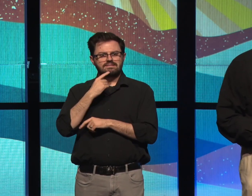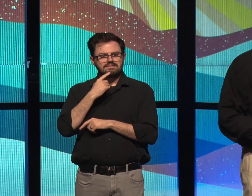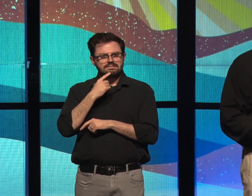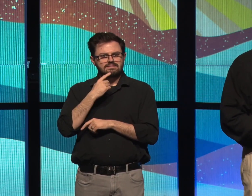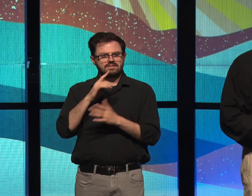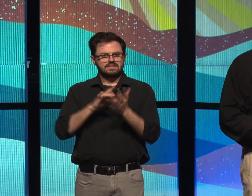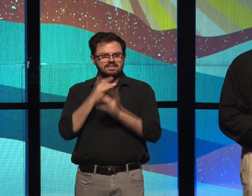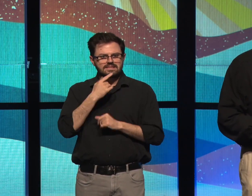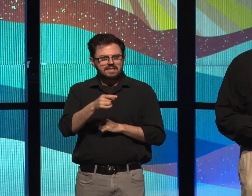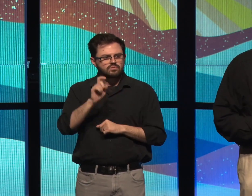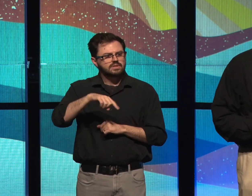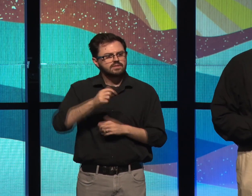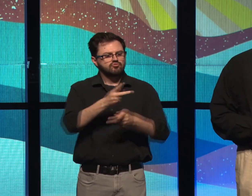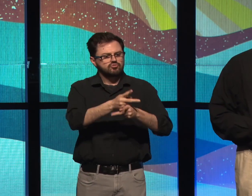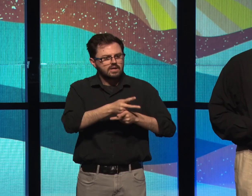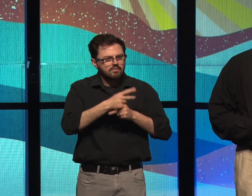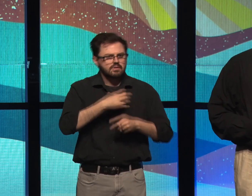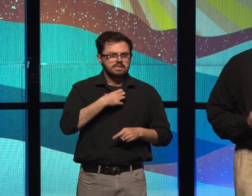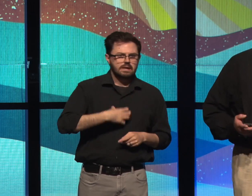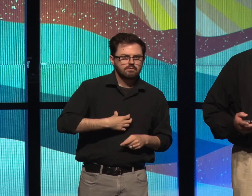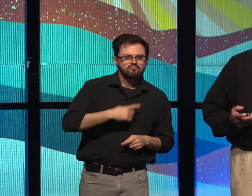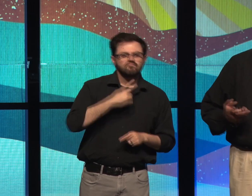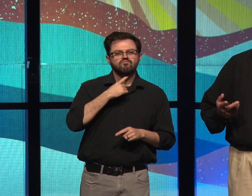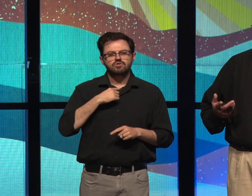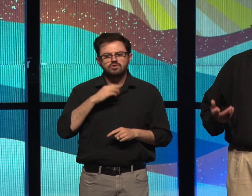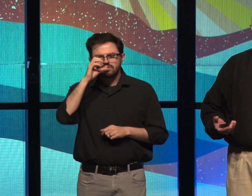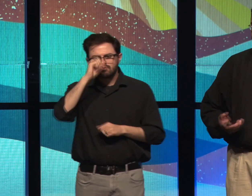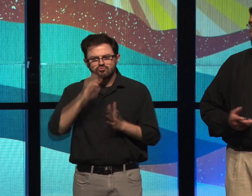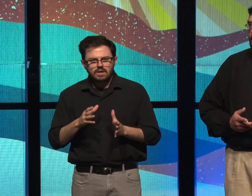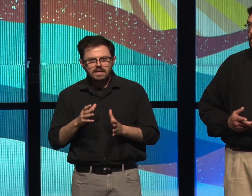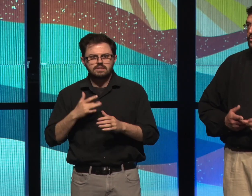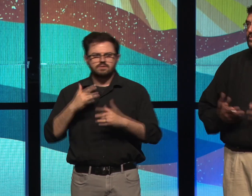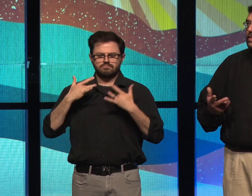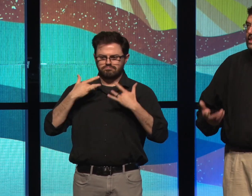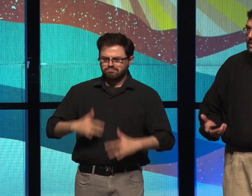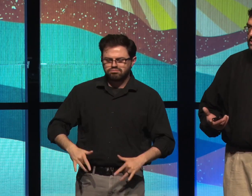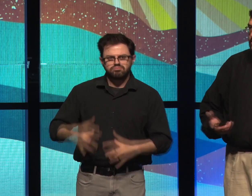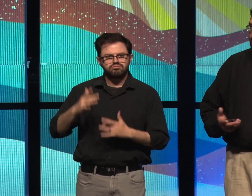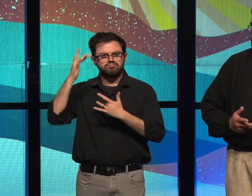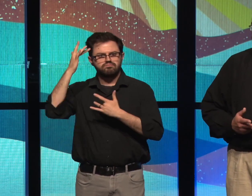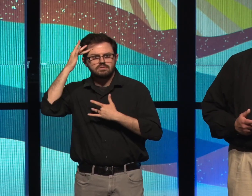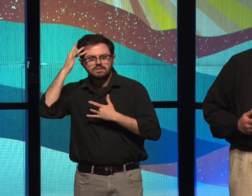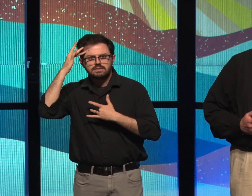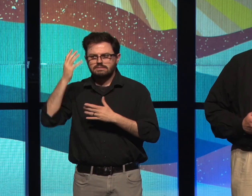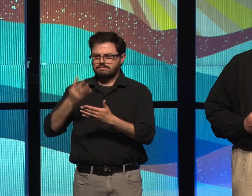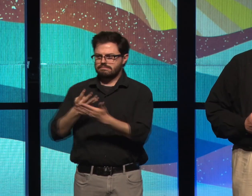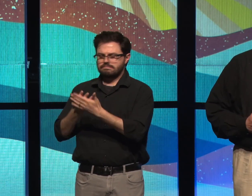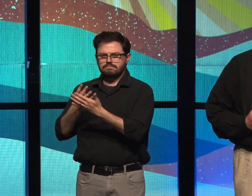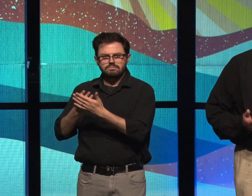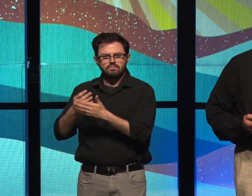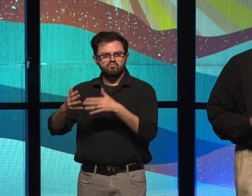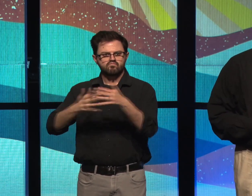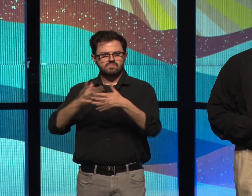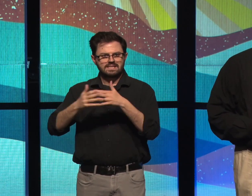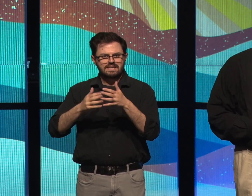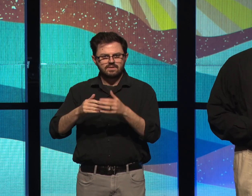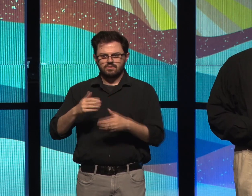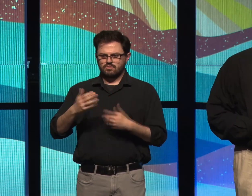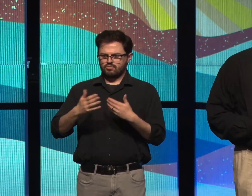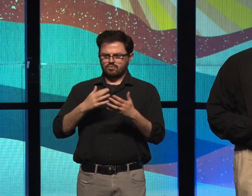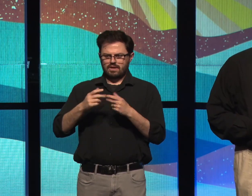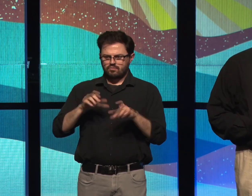the sick, the imprisoned, emphasizing that whatever we do for the least of these, we do for